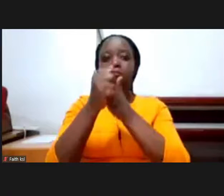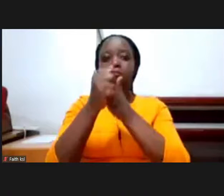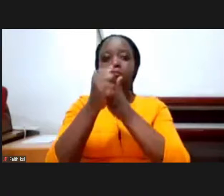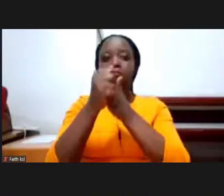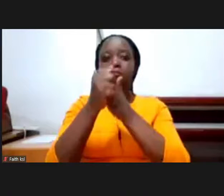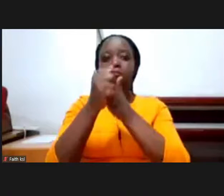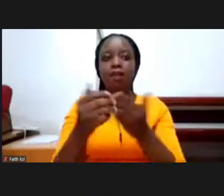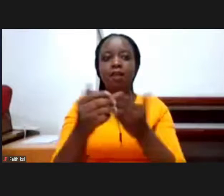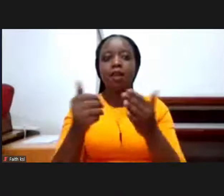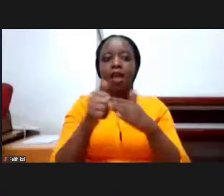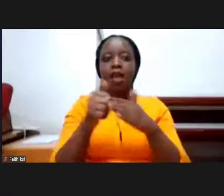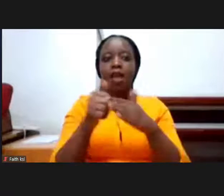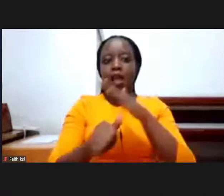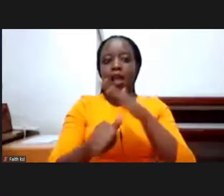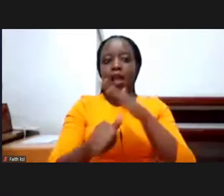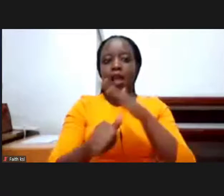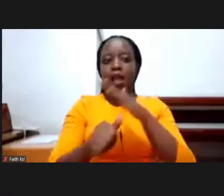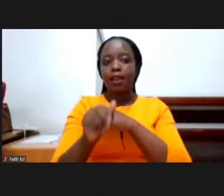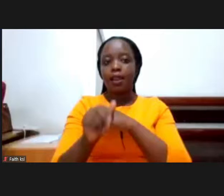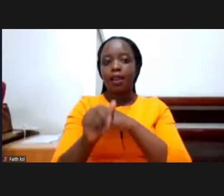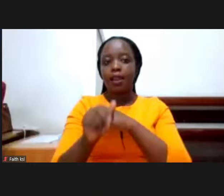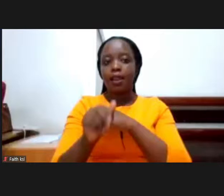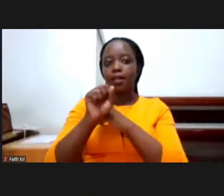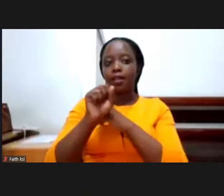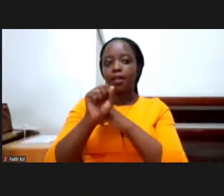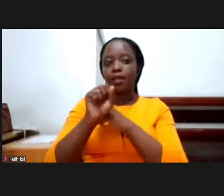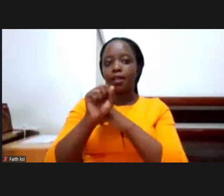the return itself.